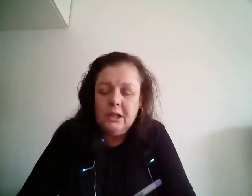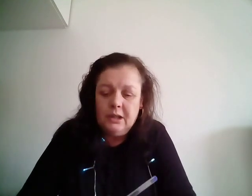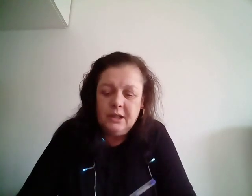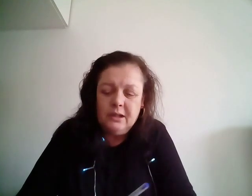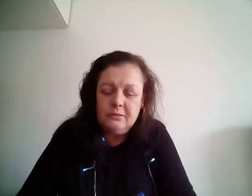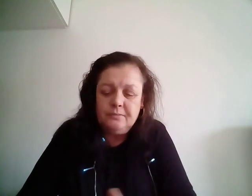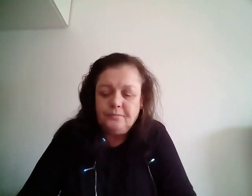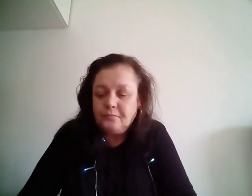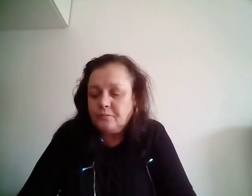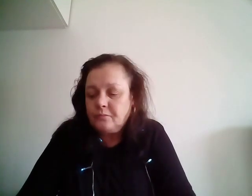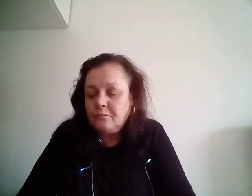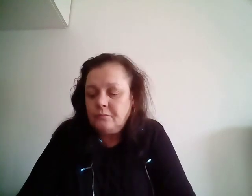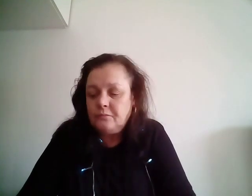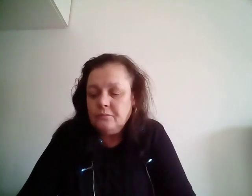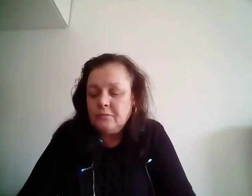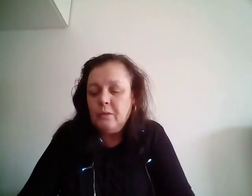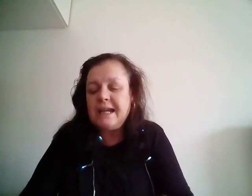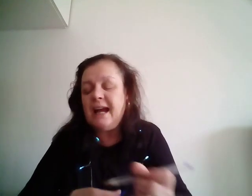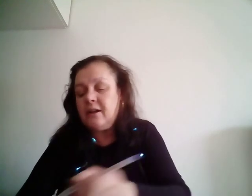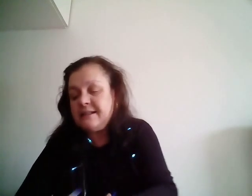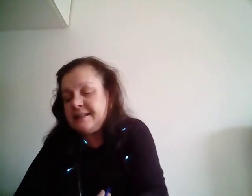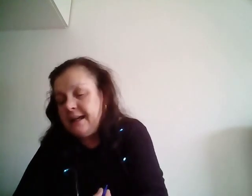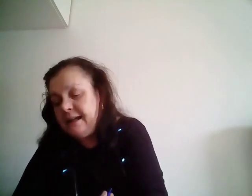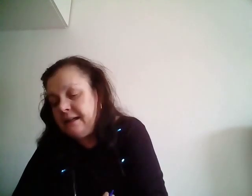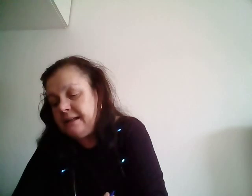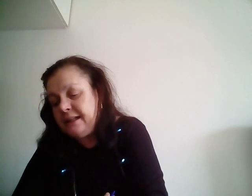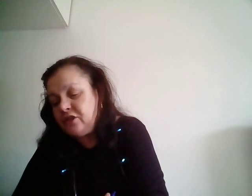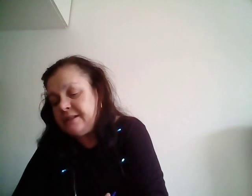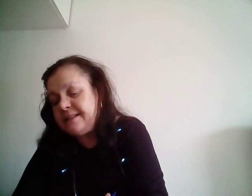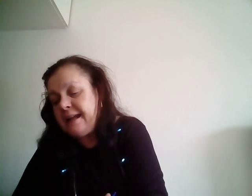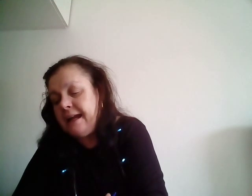you know, we cannot, let's just say,